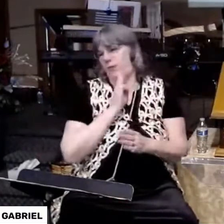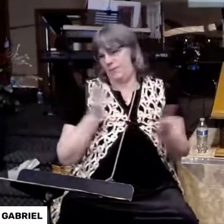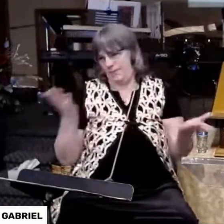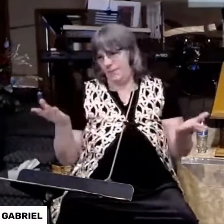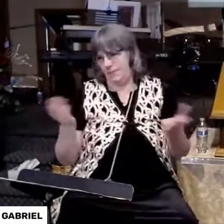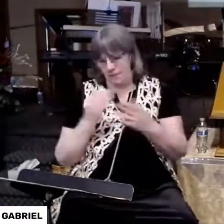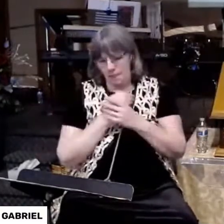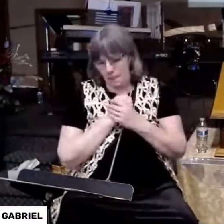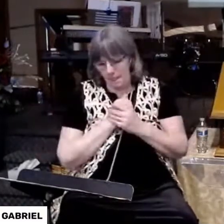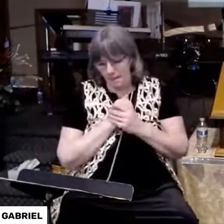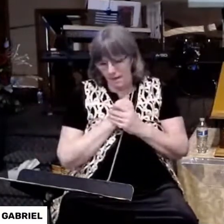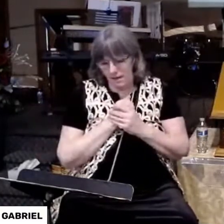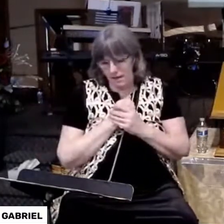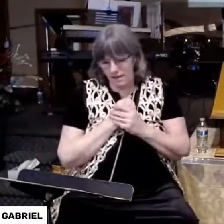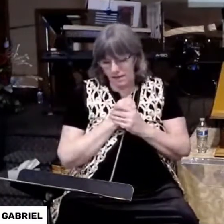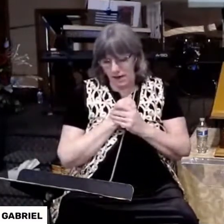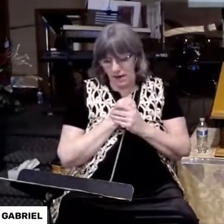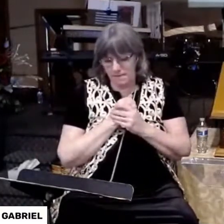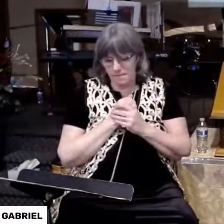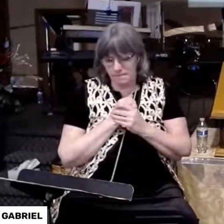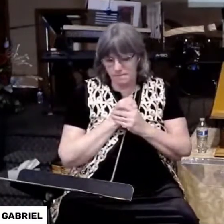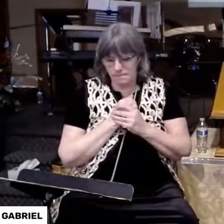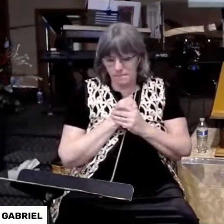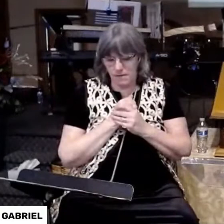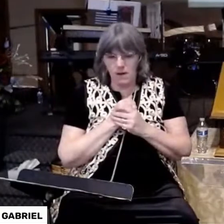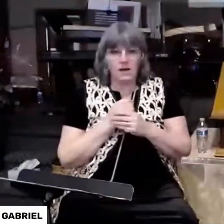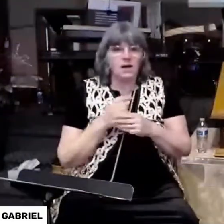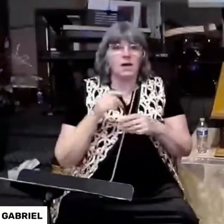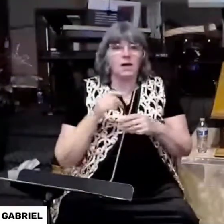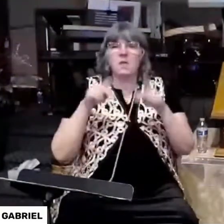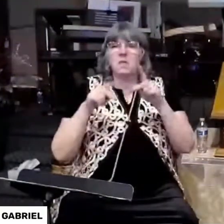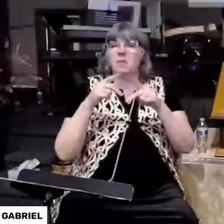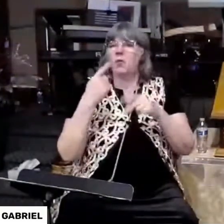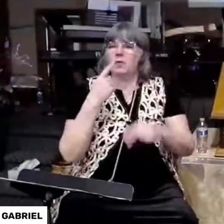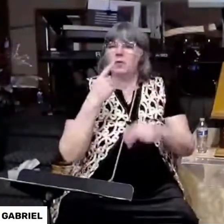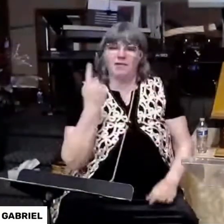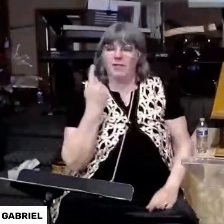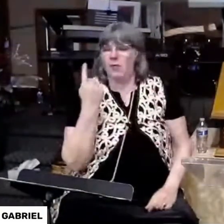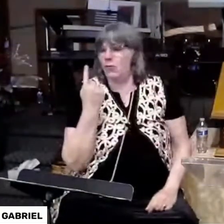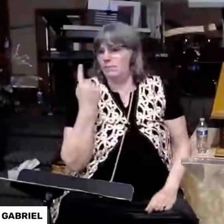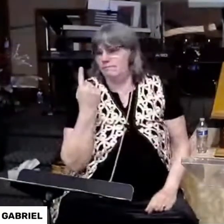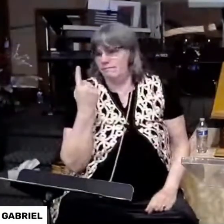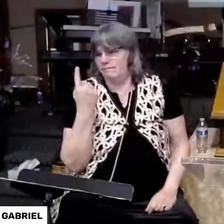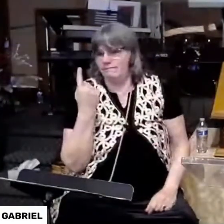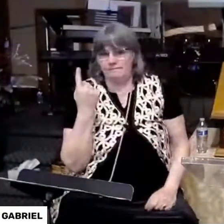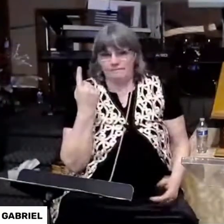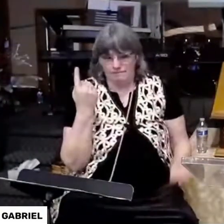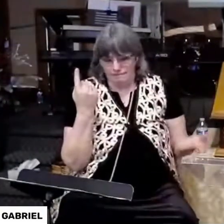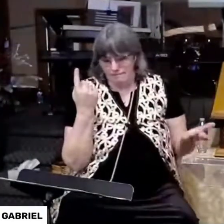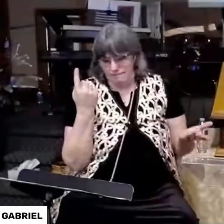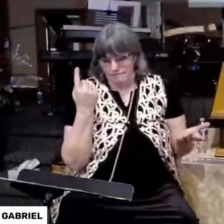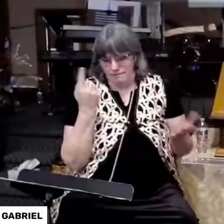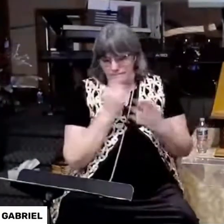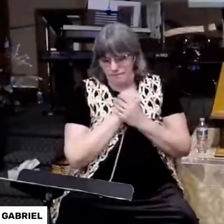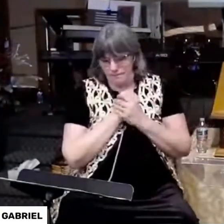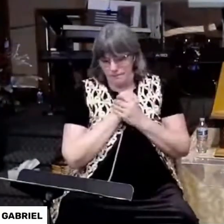world. You know, would he address the issue